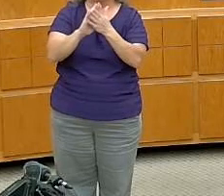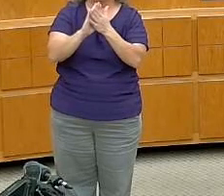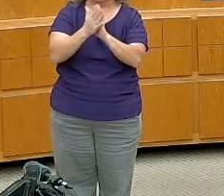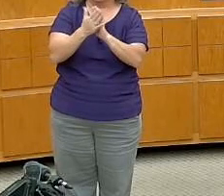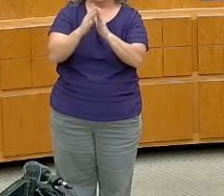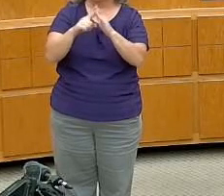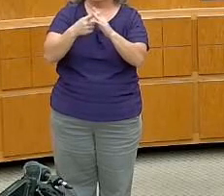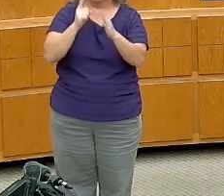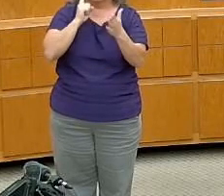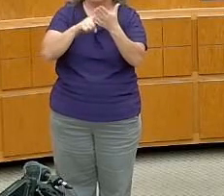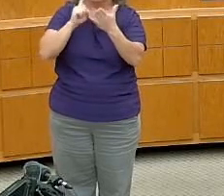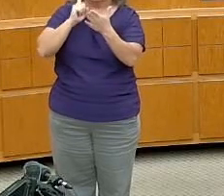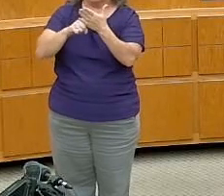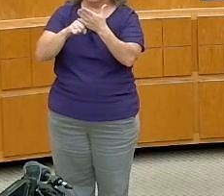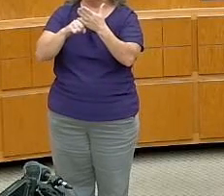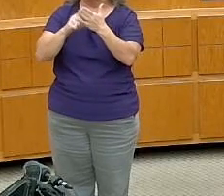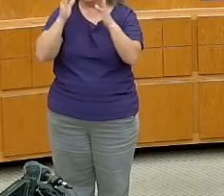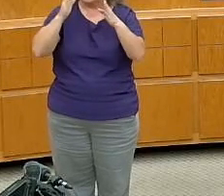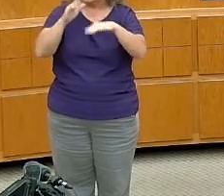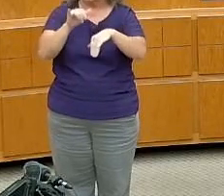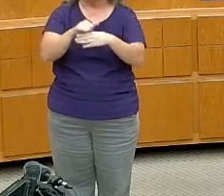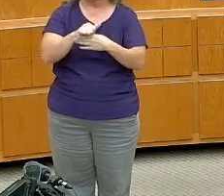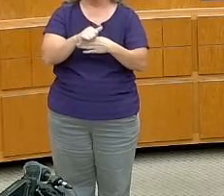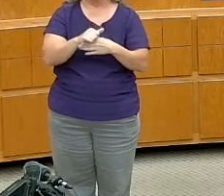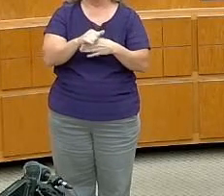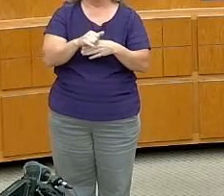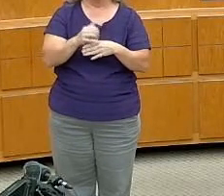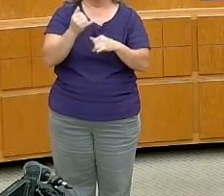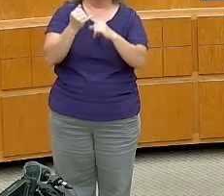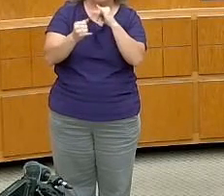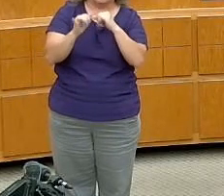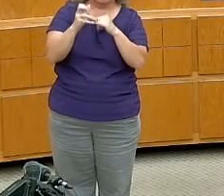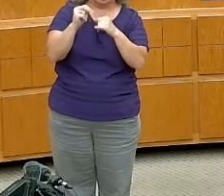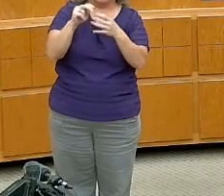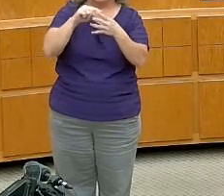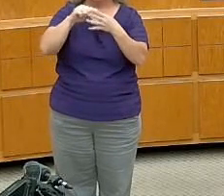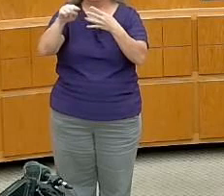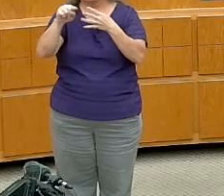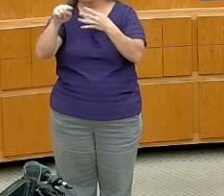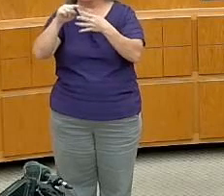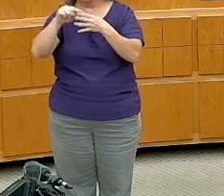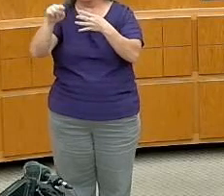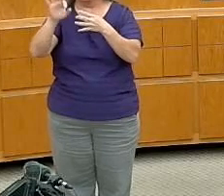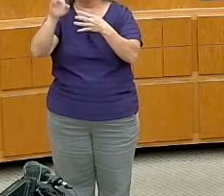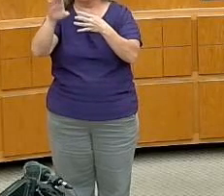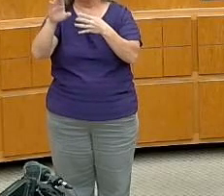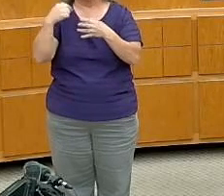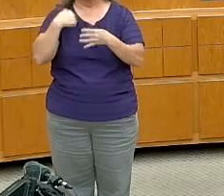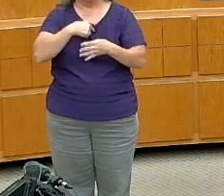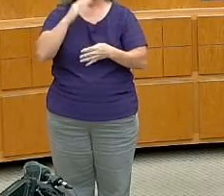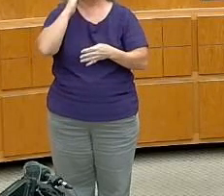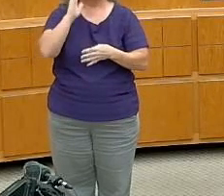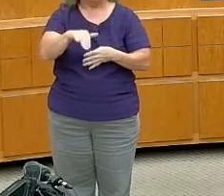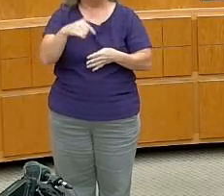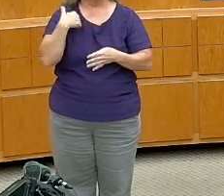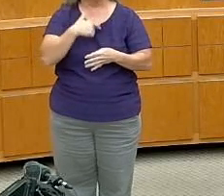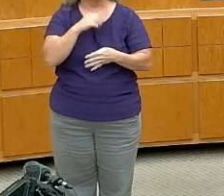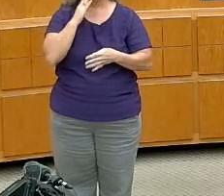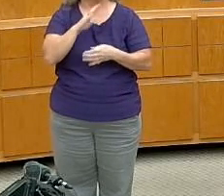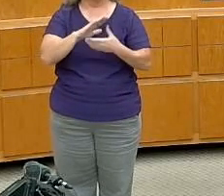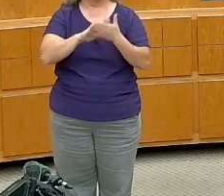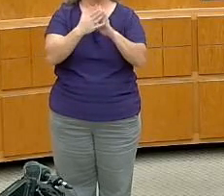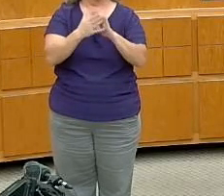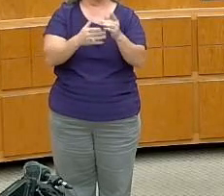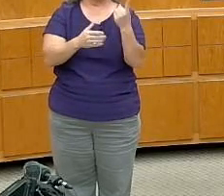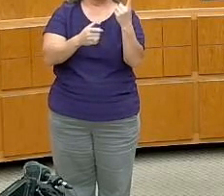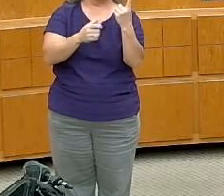February, we knew that we would be one of the 10 testing sites in the state of Texas. This is a great opportunity to be able to